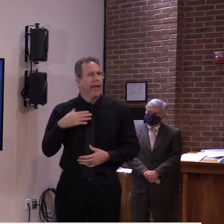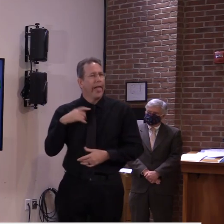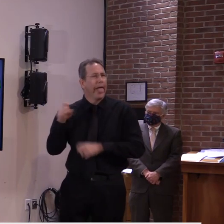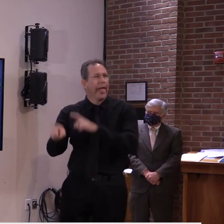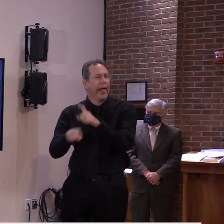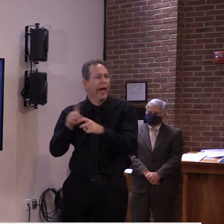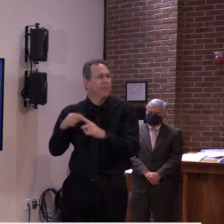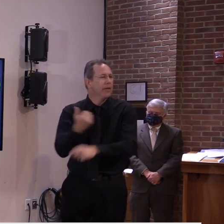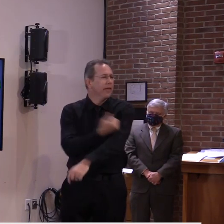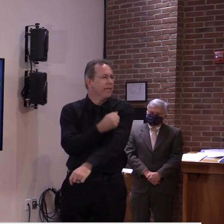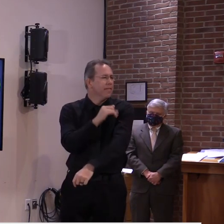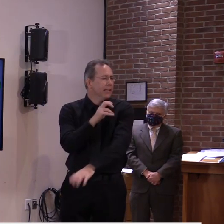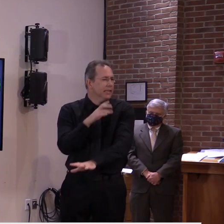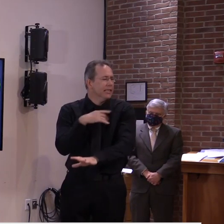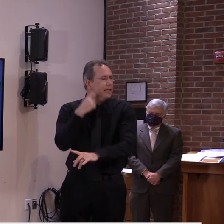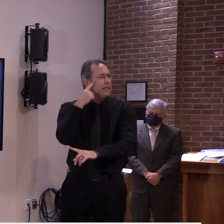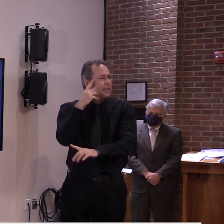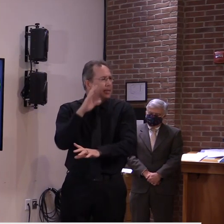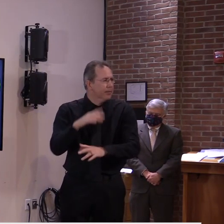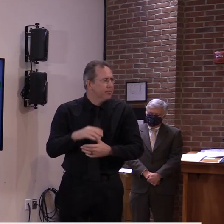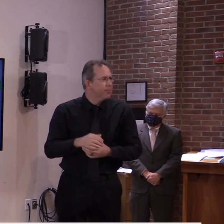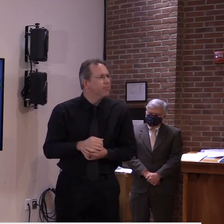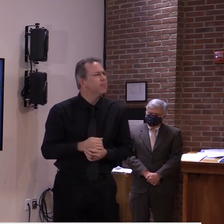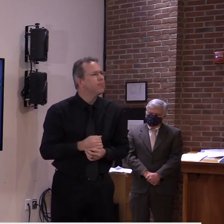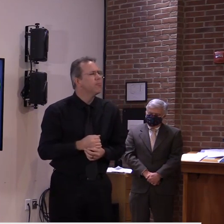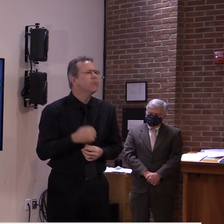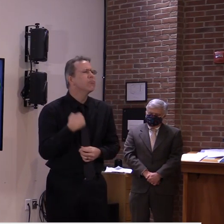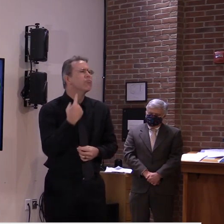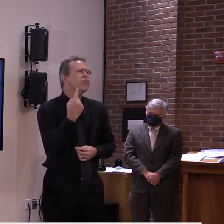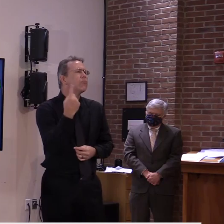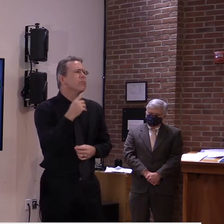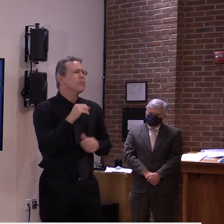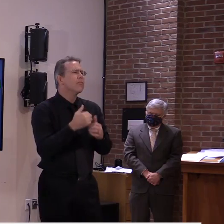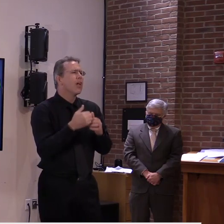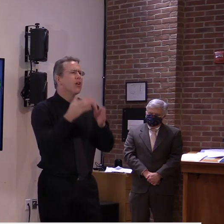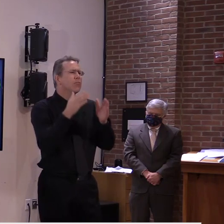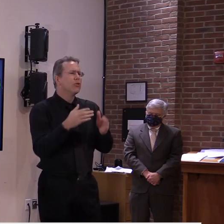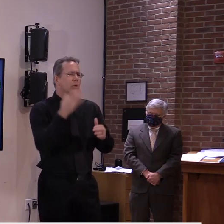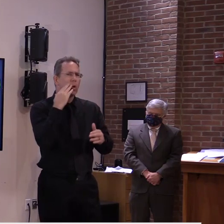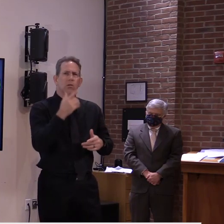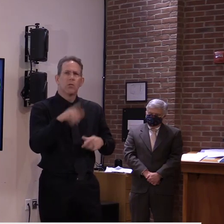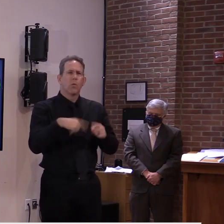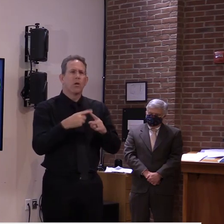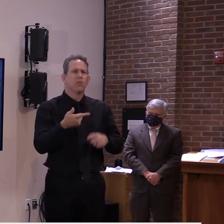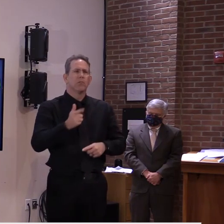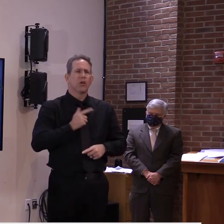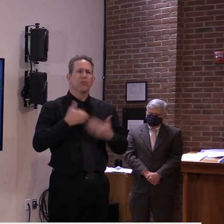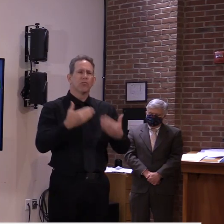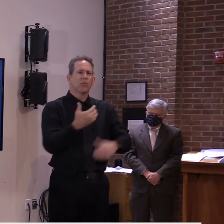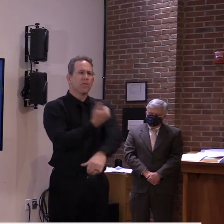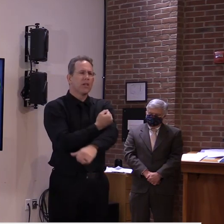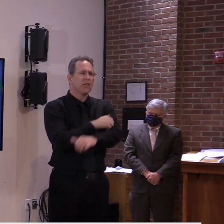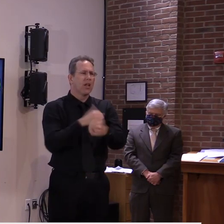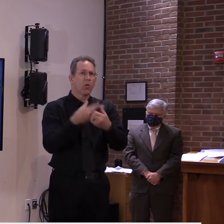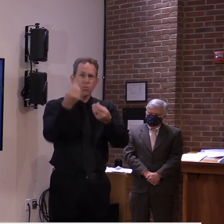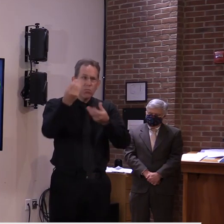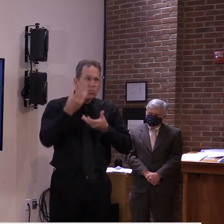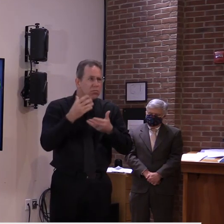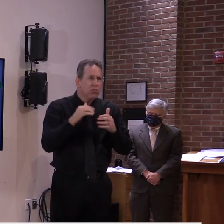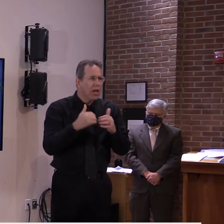the group that's allowed to get the shot. So, for instance, how will you be letting people know which group they'll fall under when they can get that